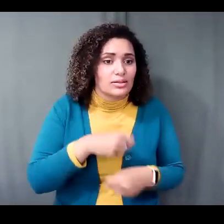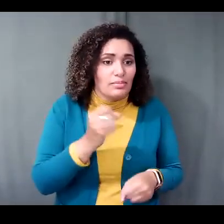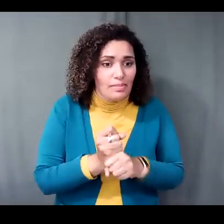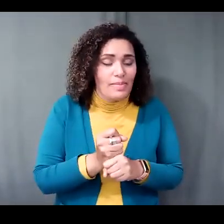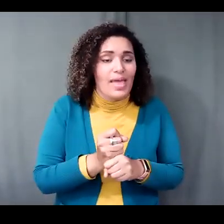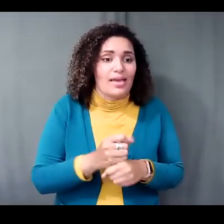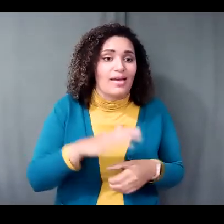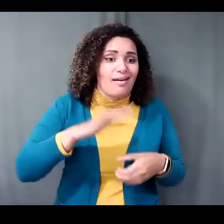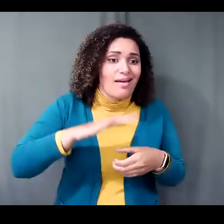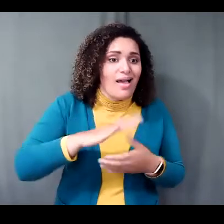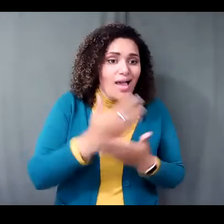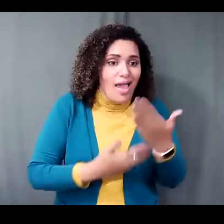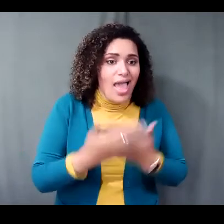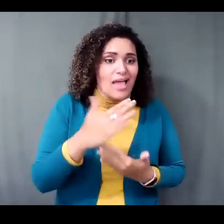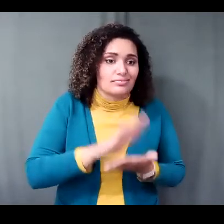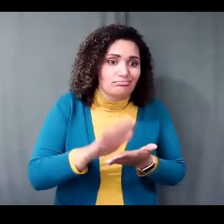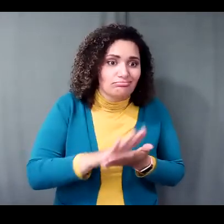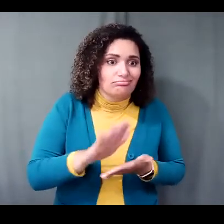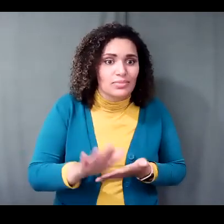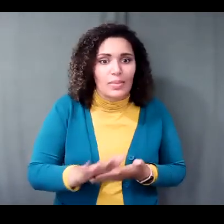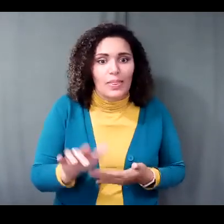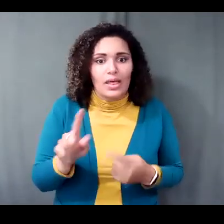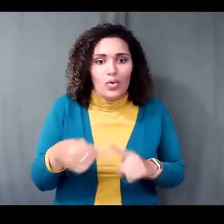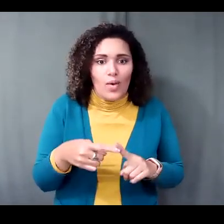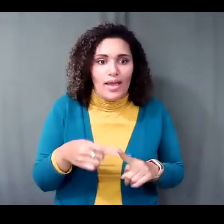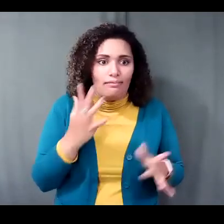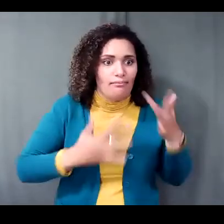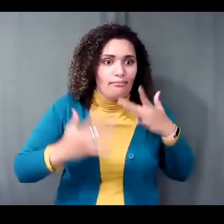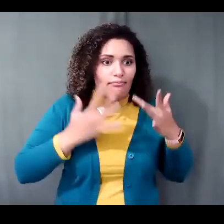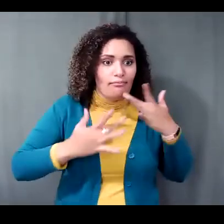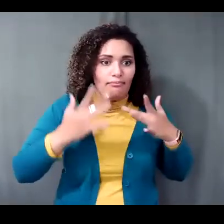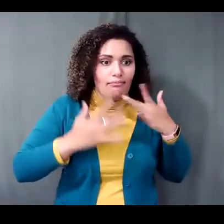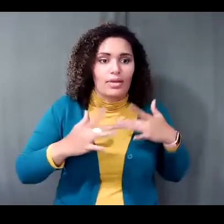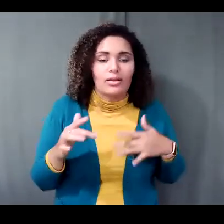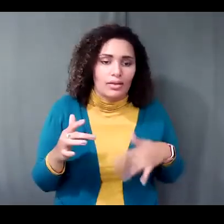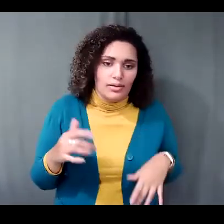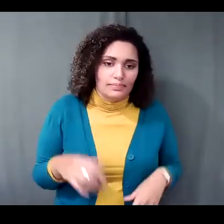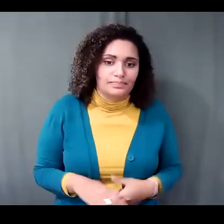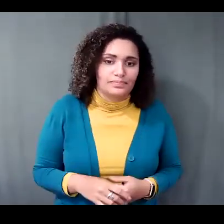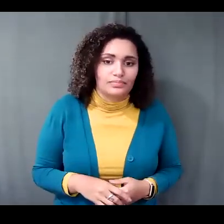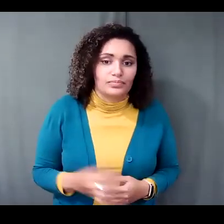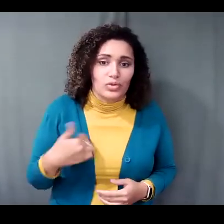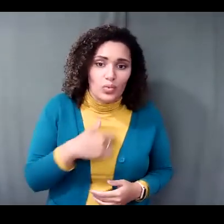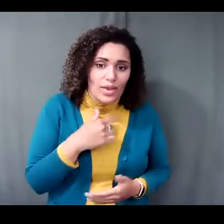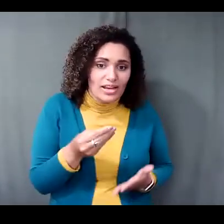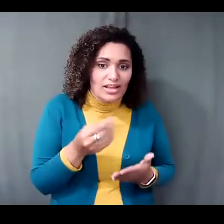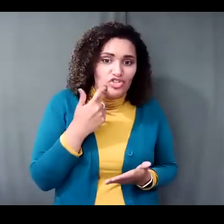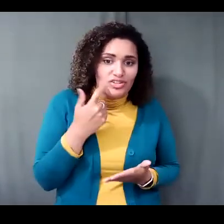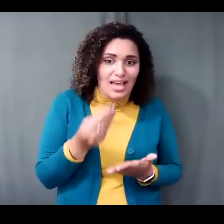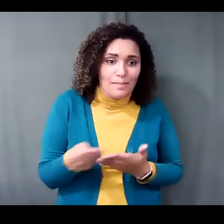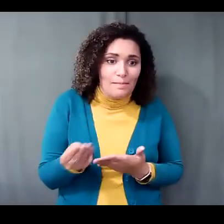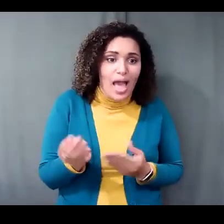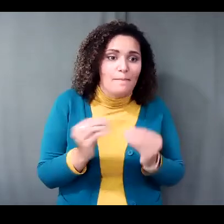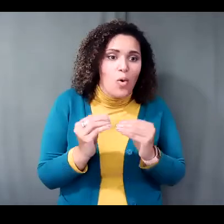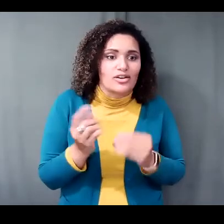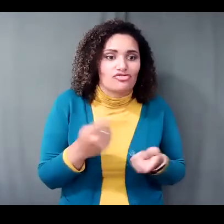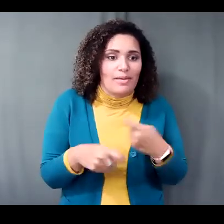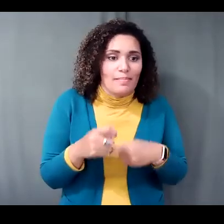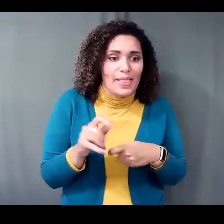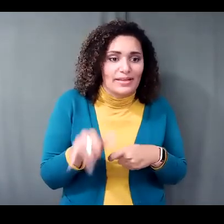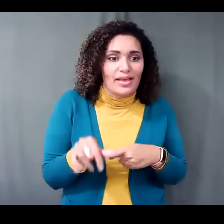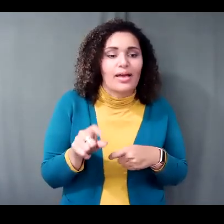they all have their own recipes or methods or whatever. Our thought for this is we did not want to